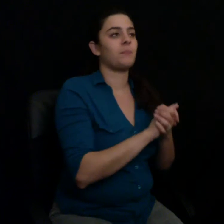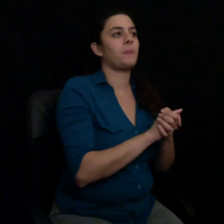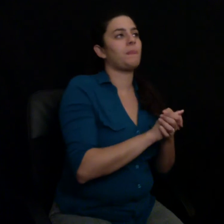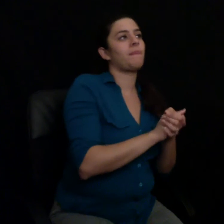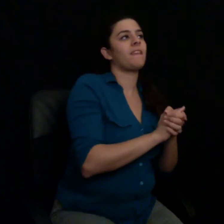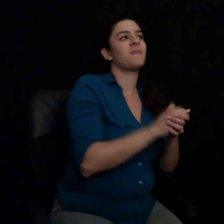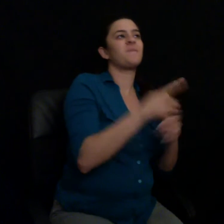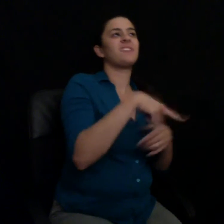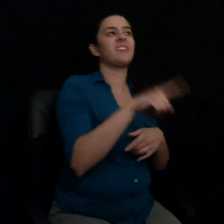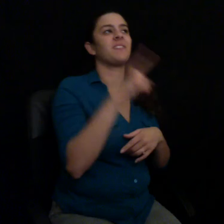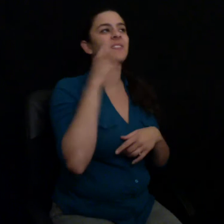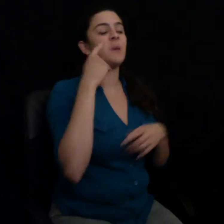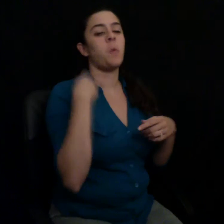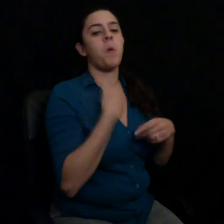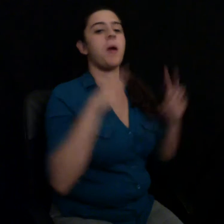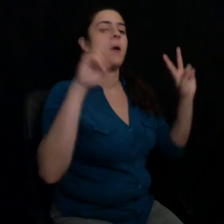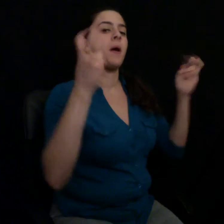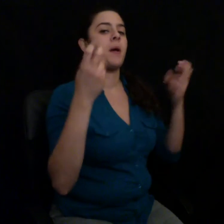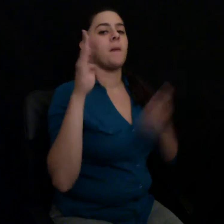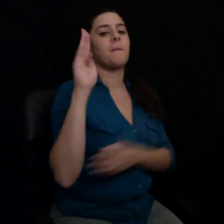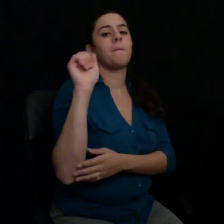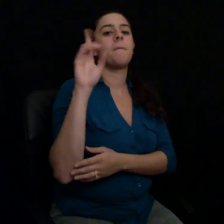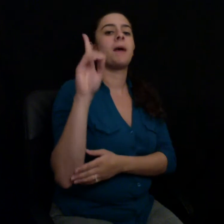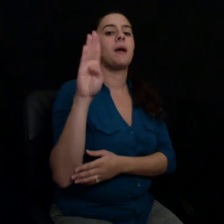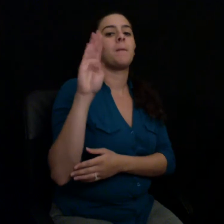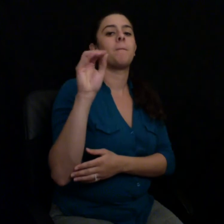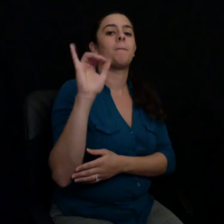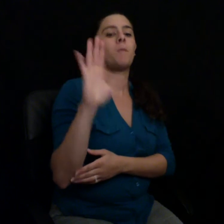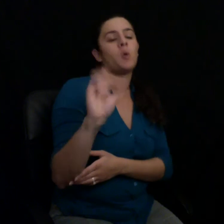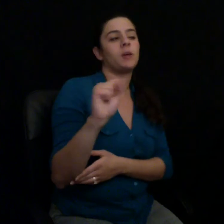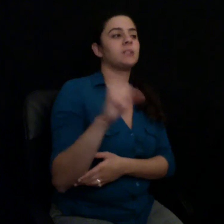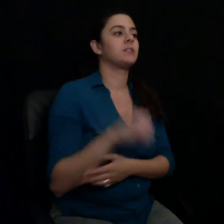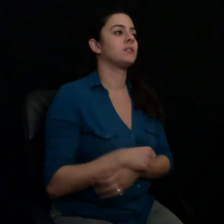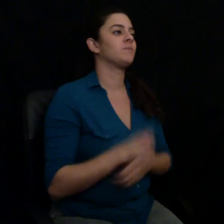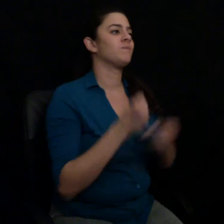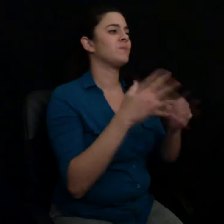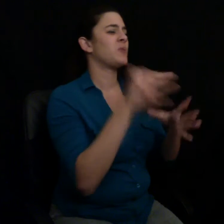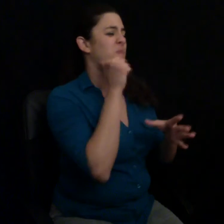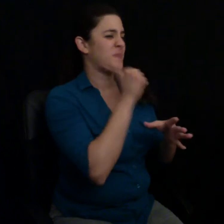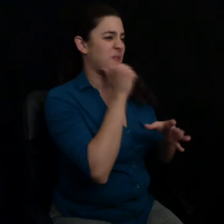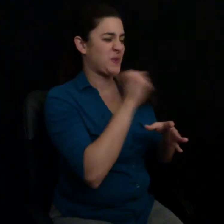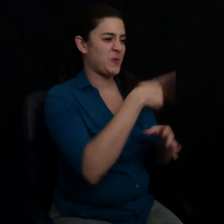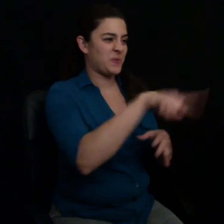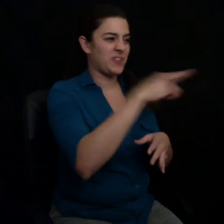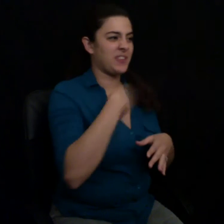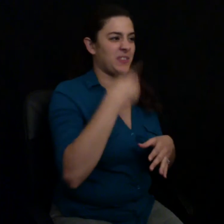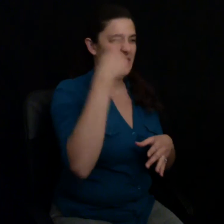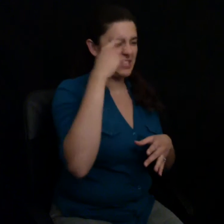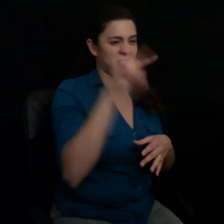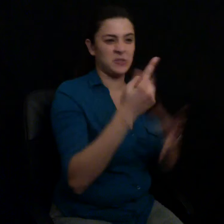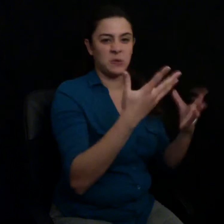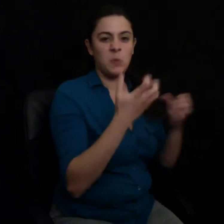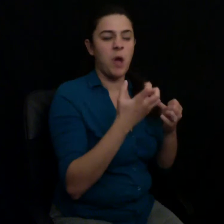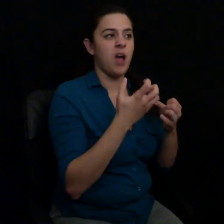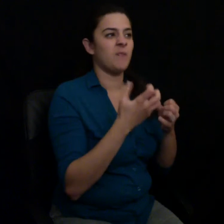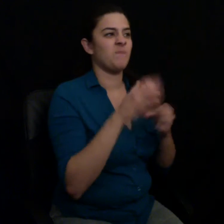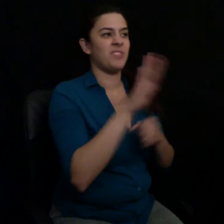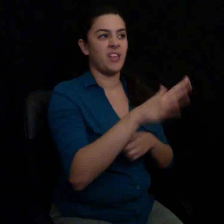of society or something like that. And some girls, I think they just want to piss their fathers off or piss their ex-boyfriends off or something.